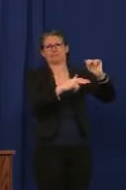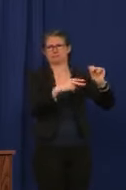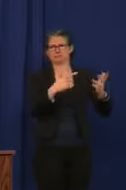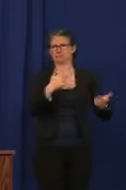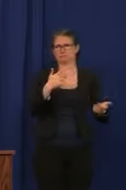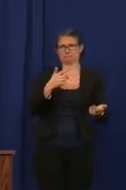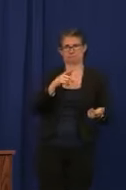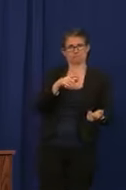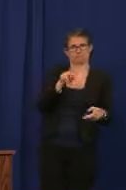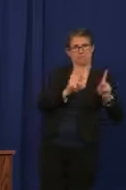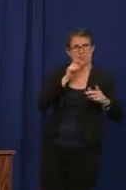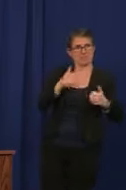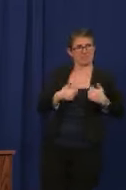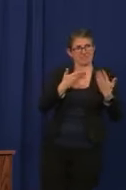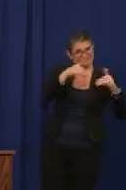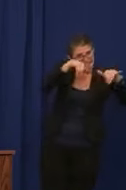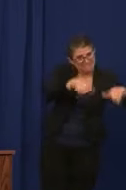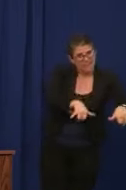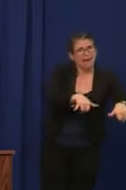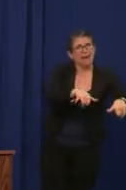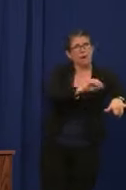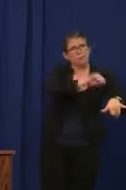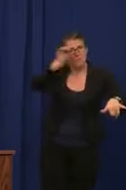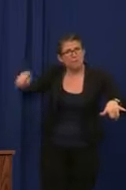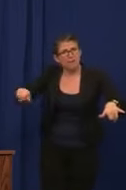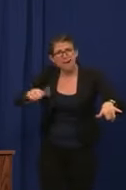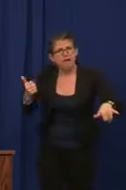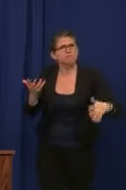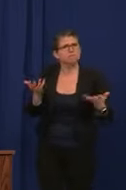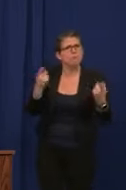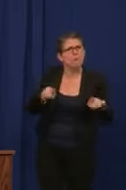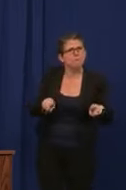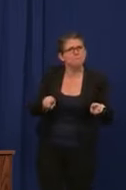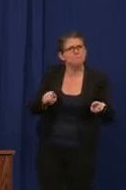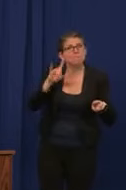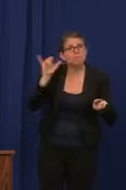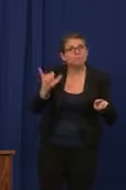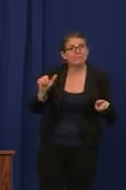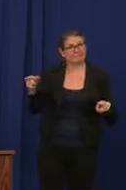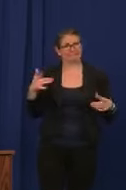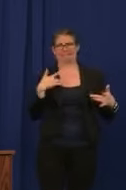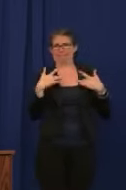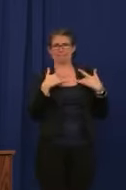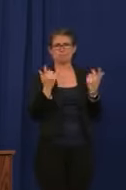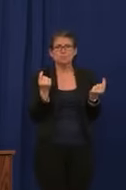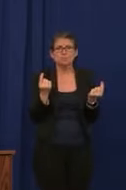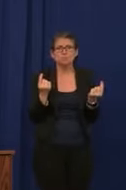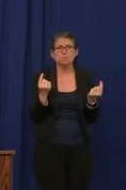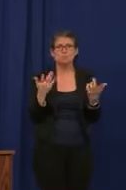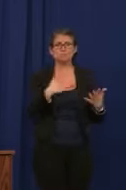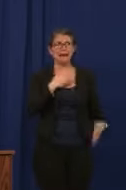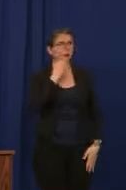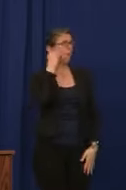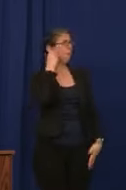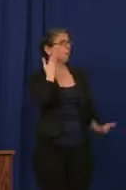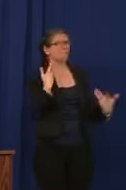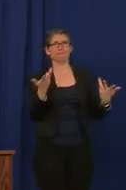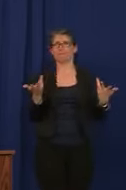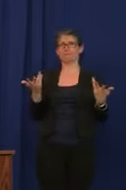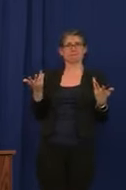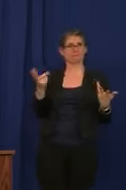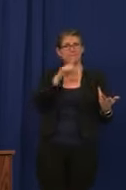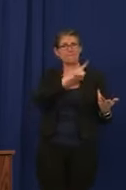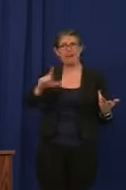agencies across the state who says they have concerns that the stay-at-home order may have people feeling as if they can't leave an